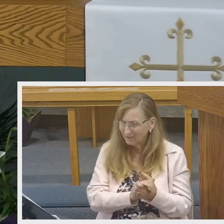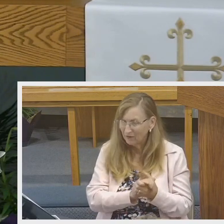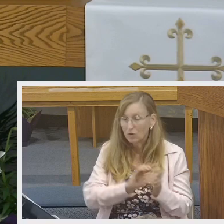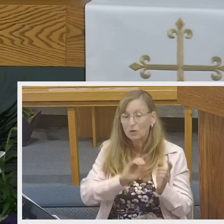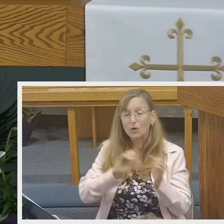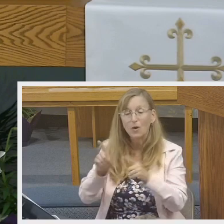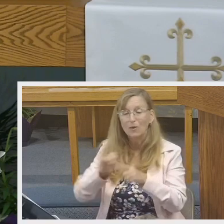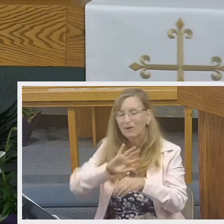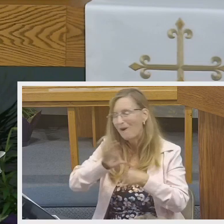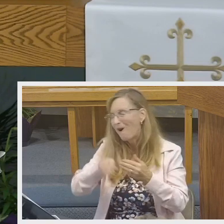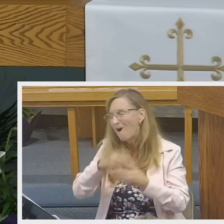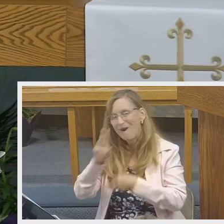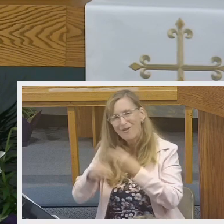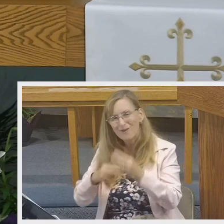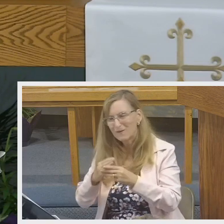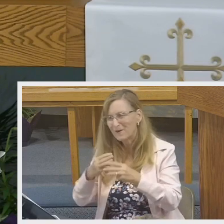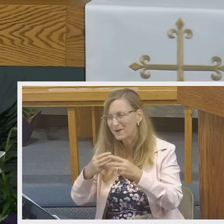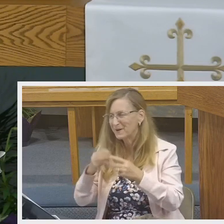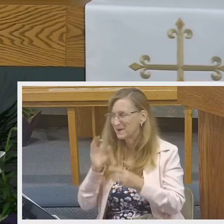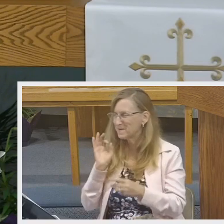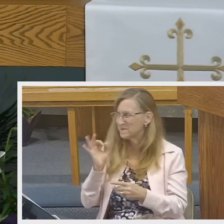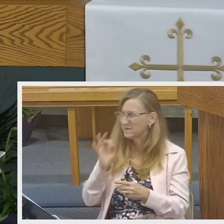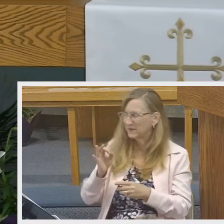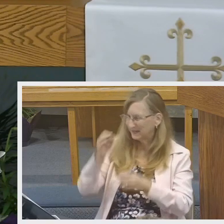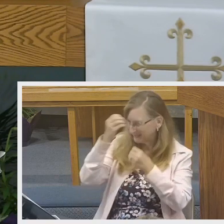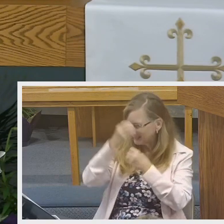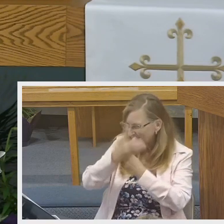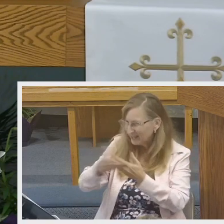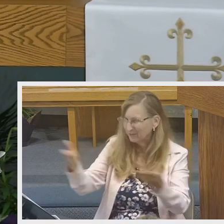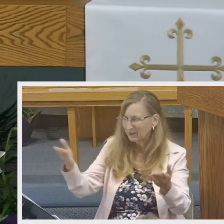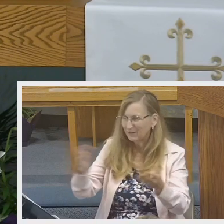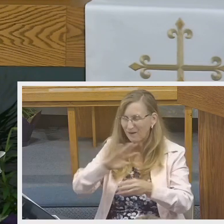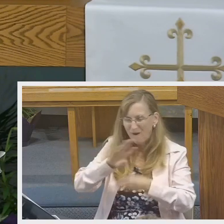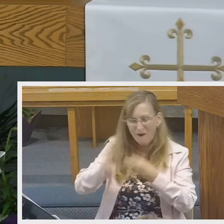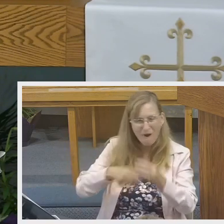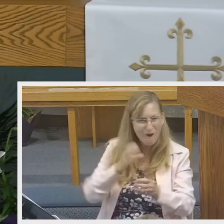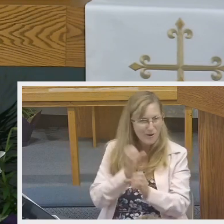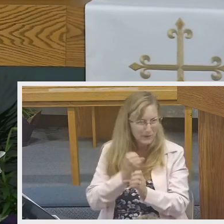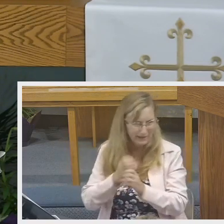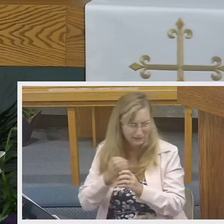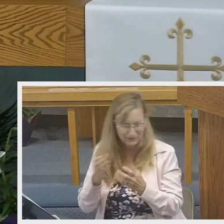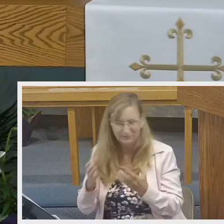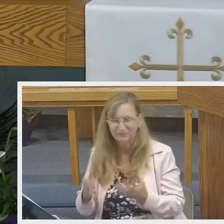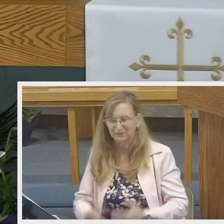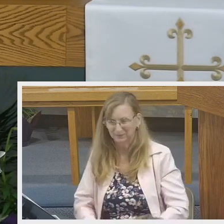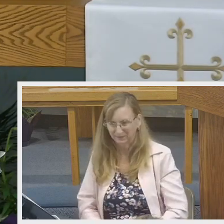world and preach the gospel to all creation."